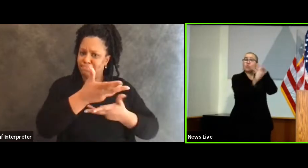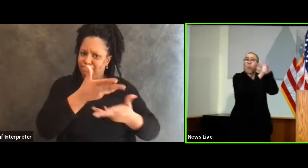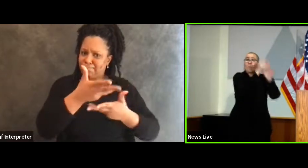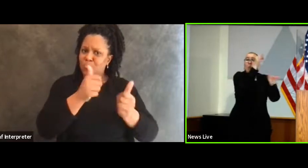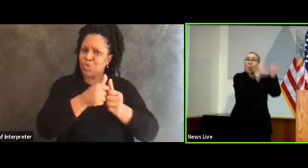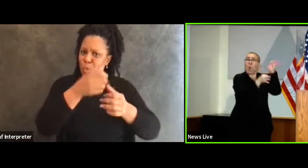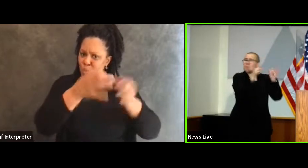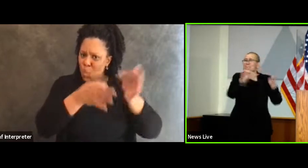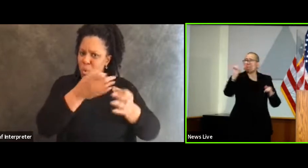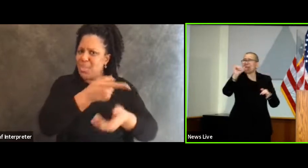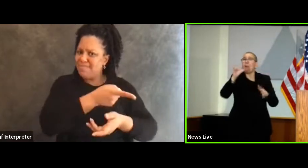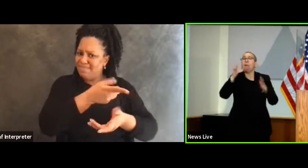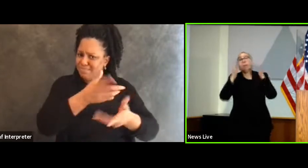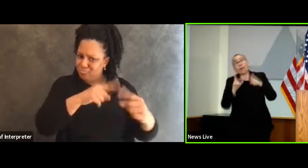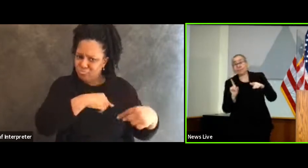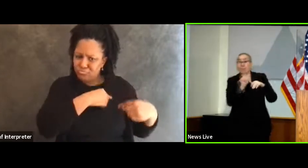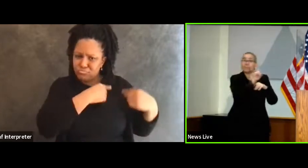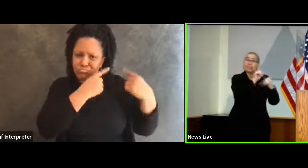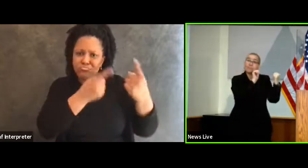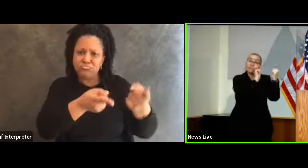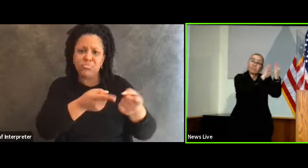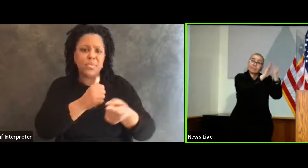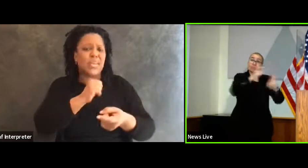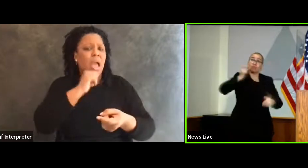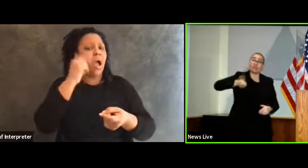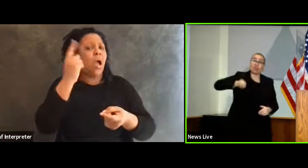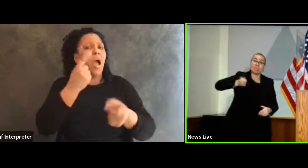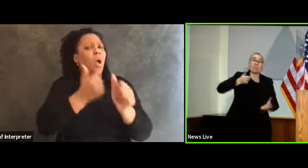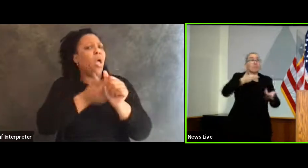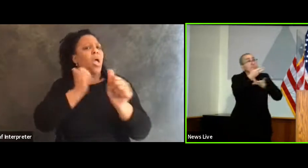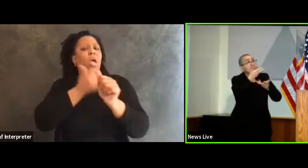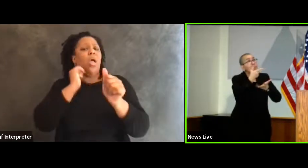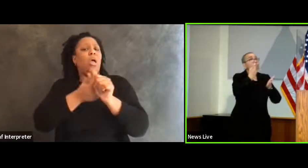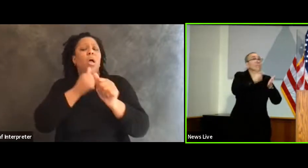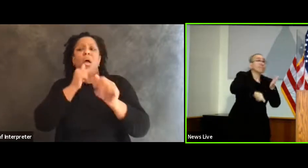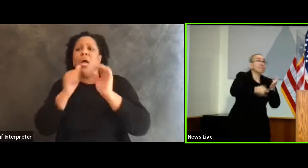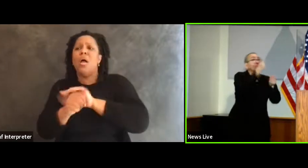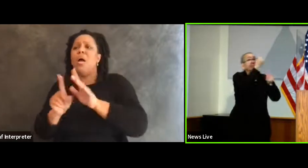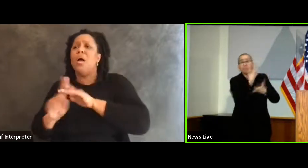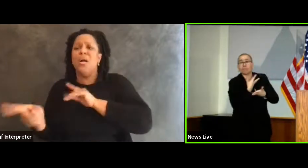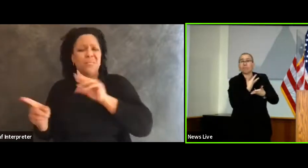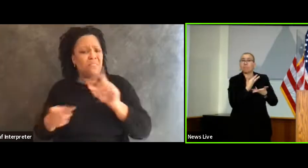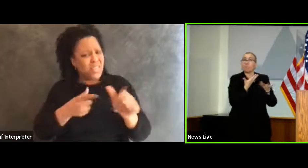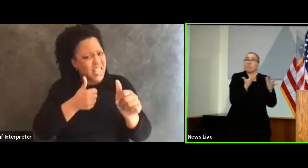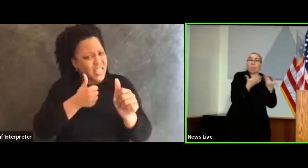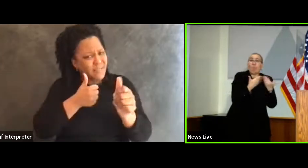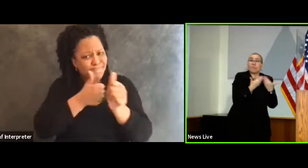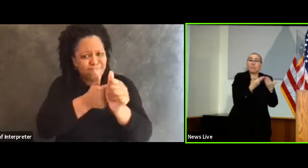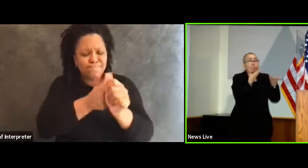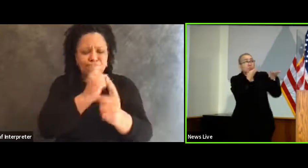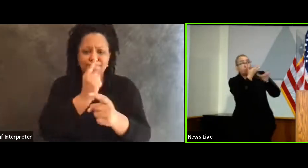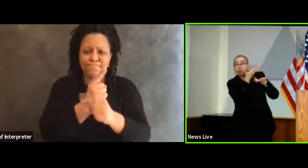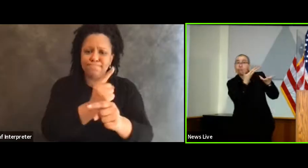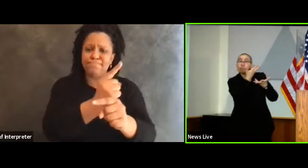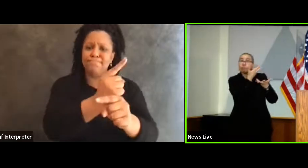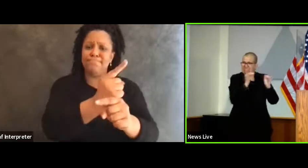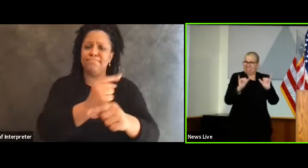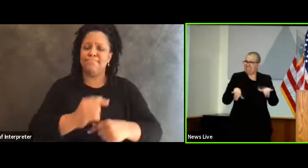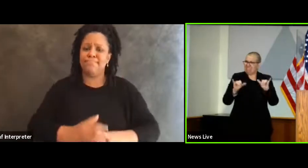and you know, adjudicating whatever issue brought him to the court.